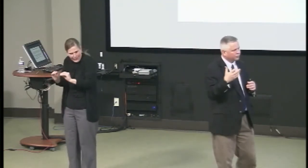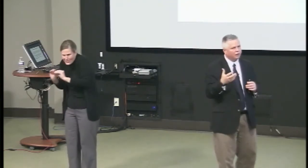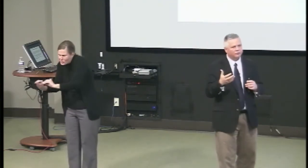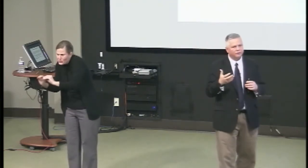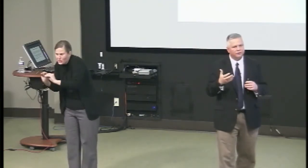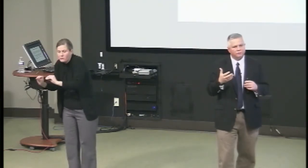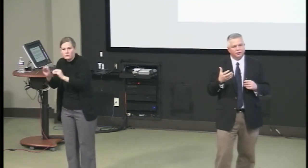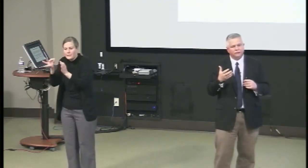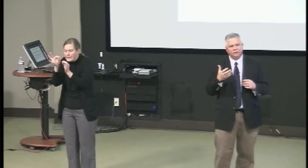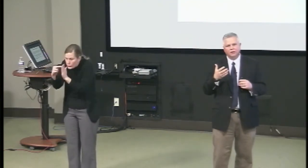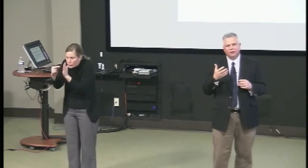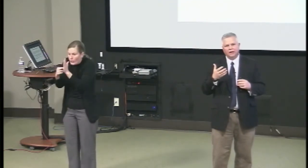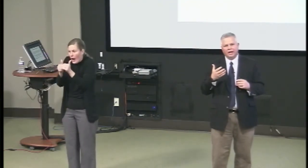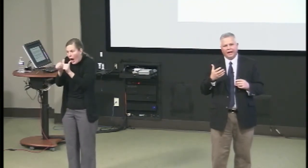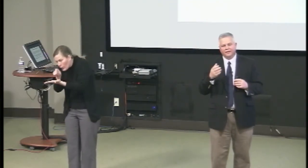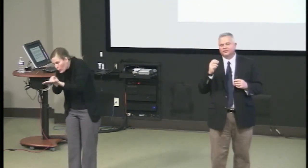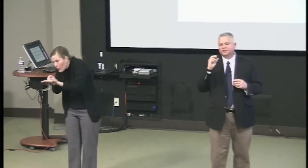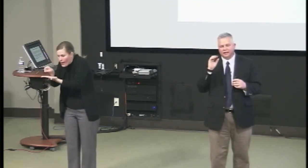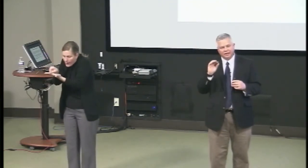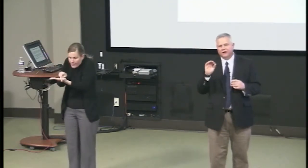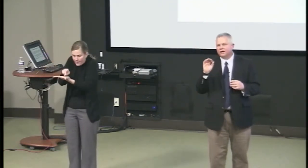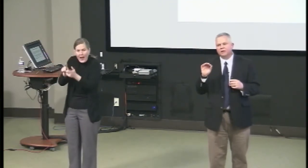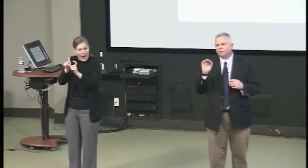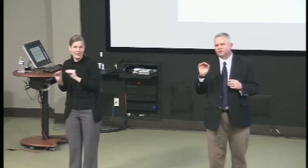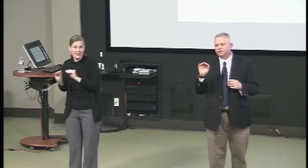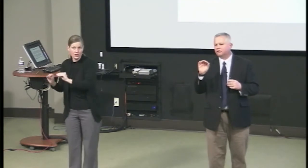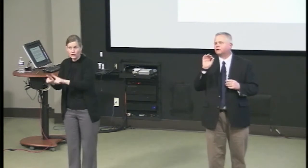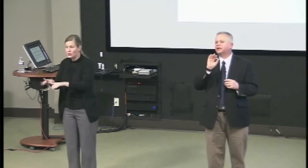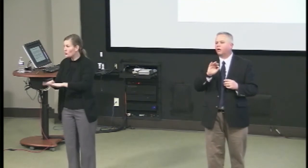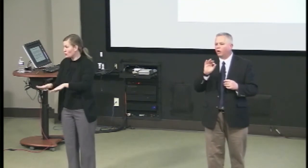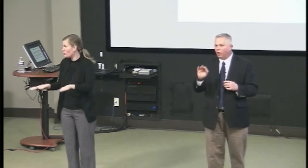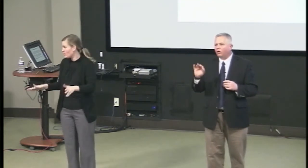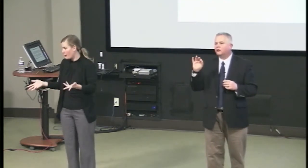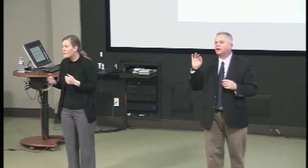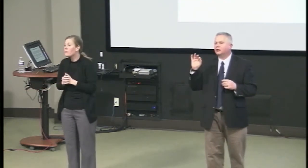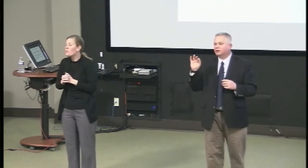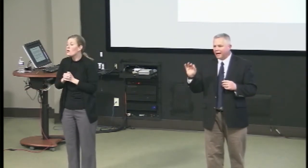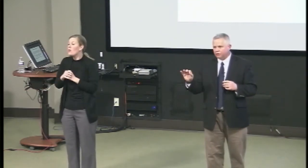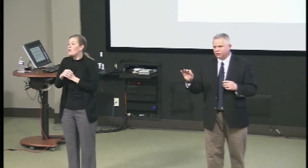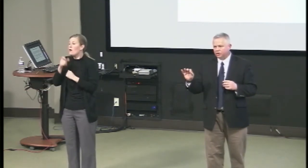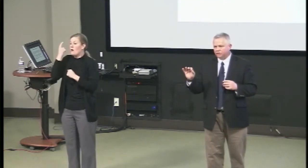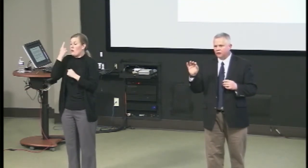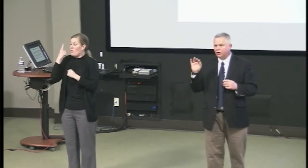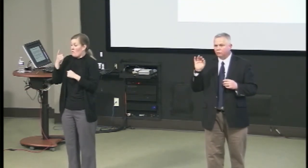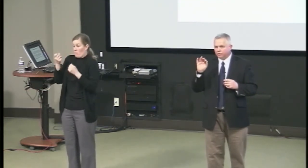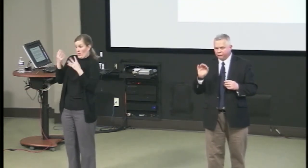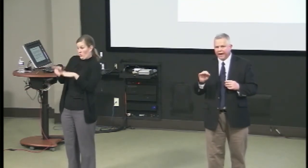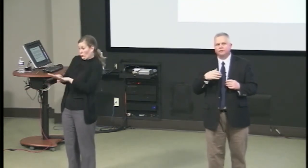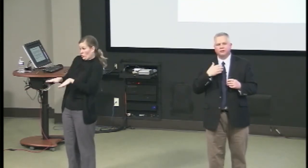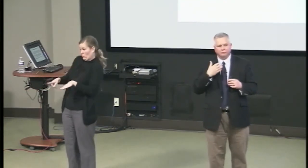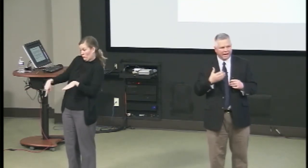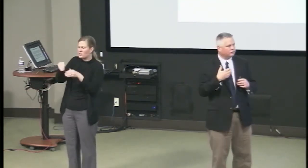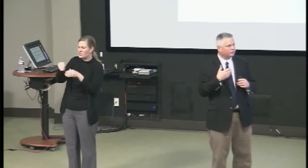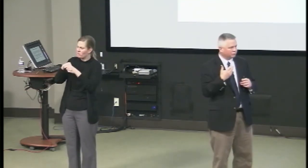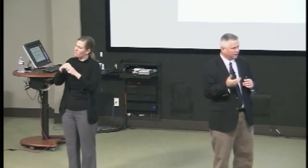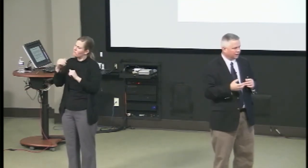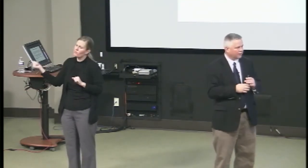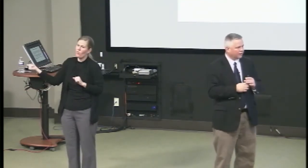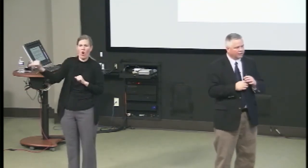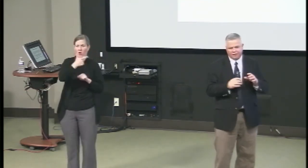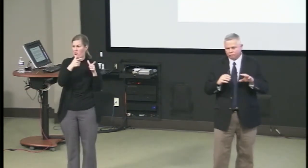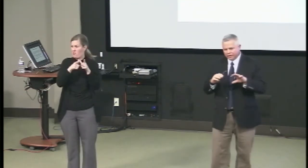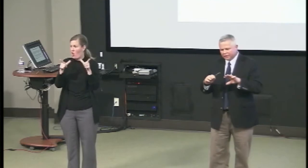which orthographies are built. And significant numbers of children in all languages will fail to master